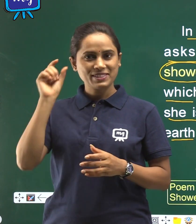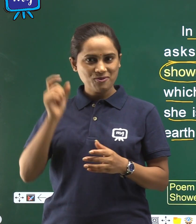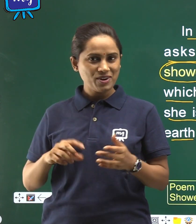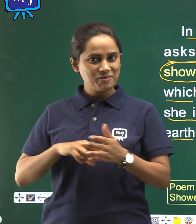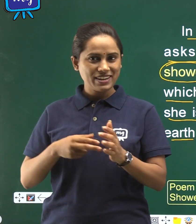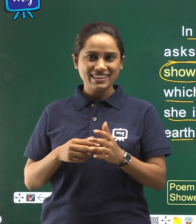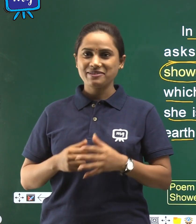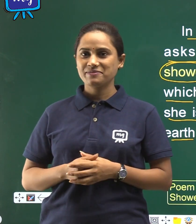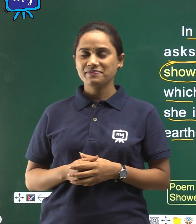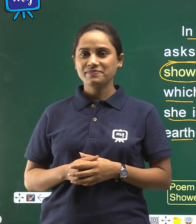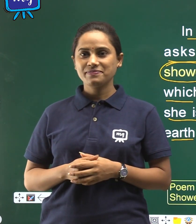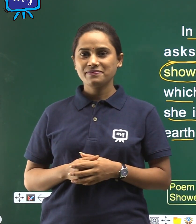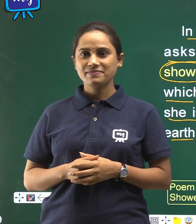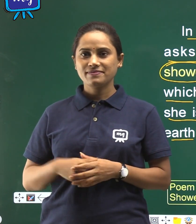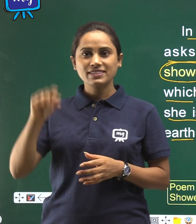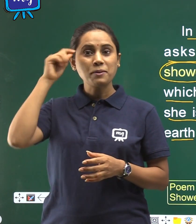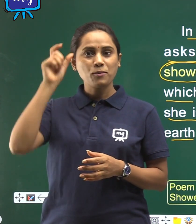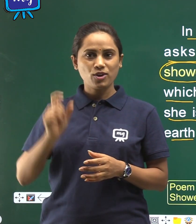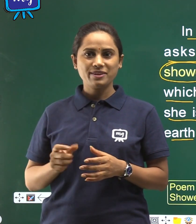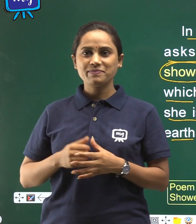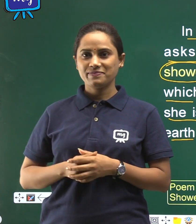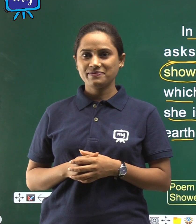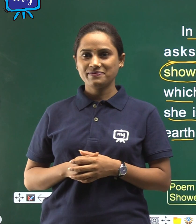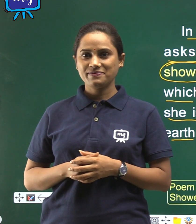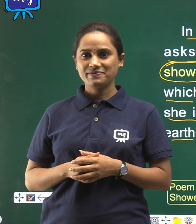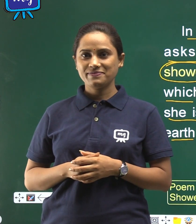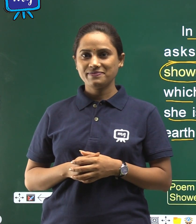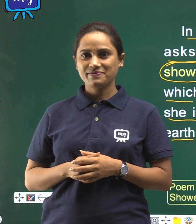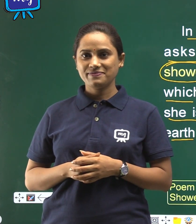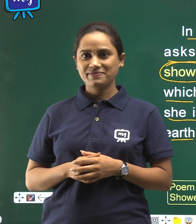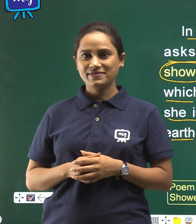Word meaning: poem,